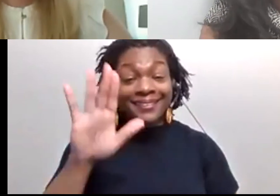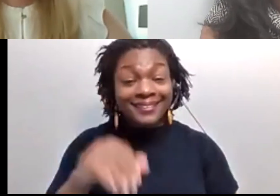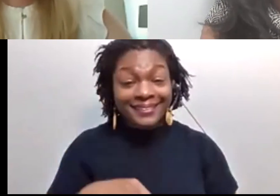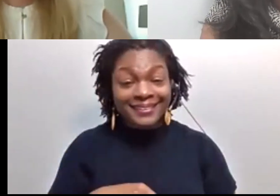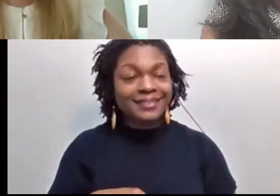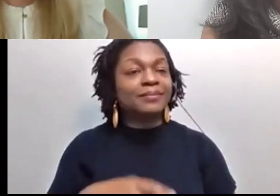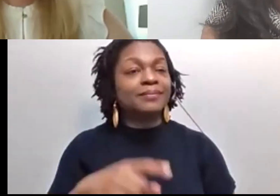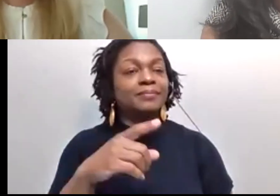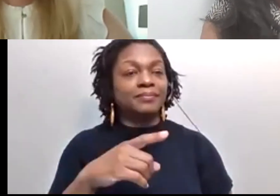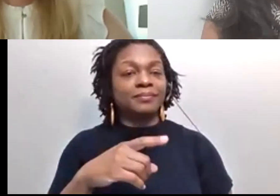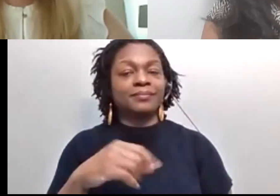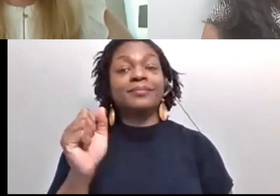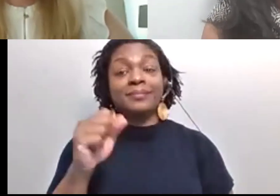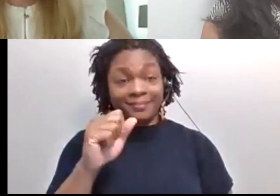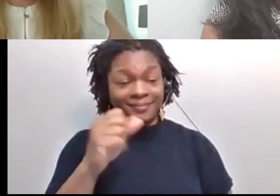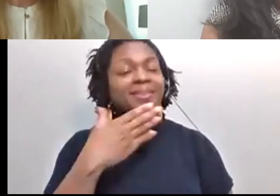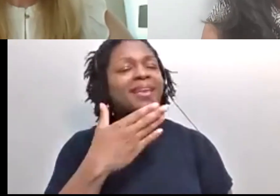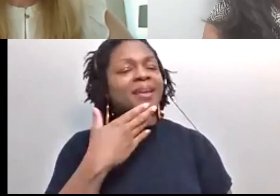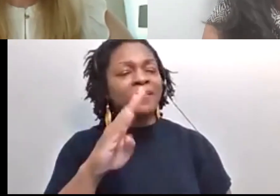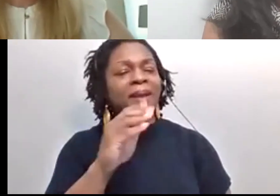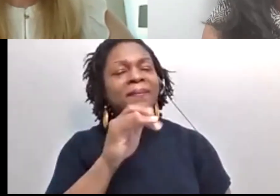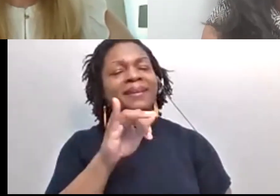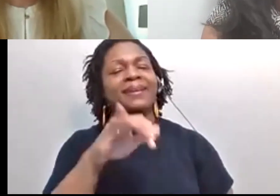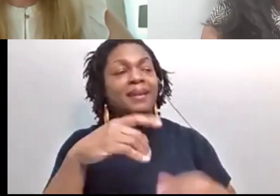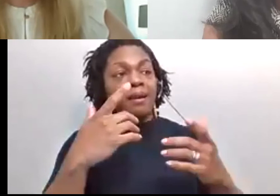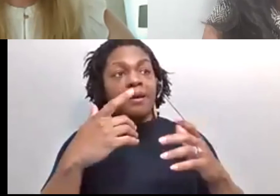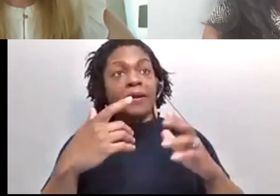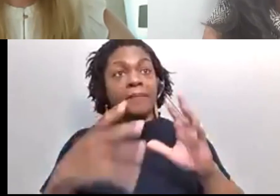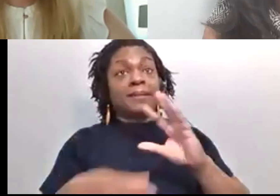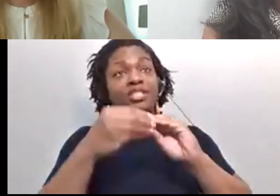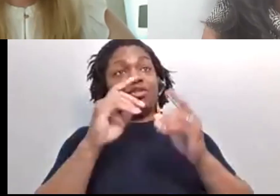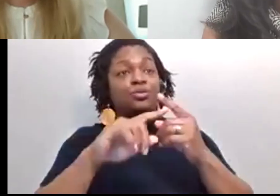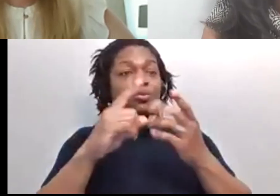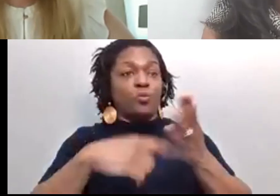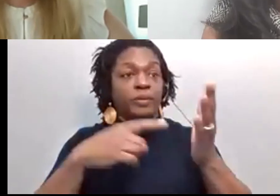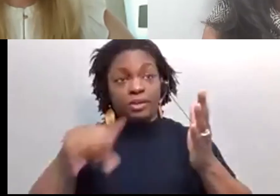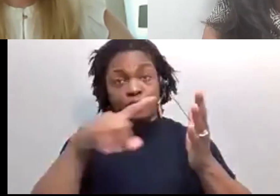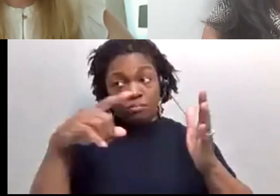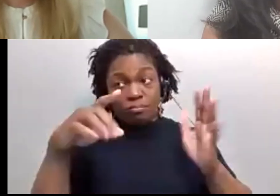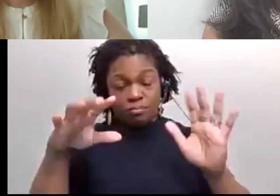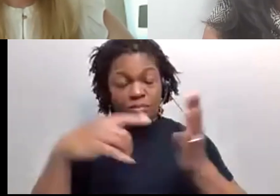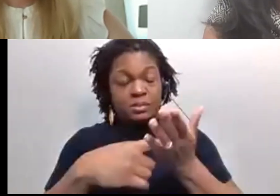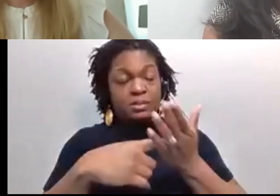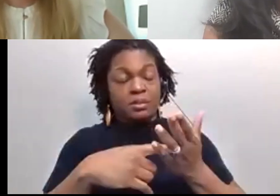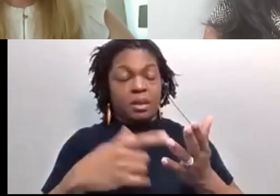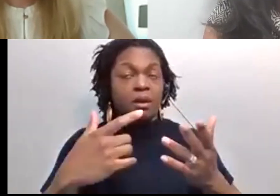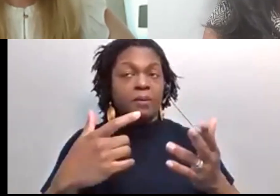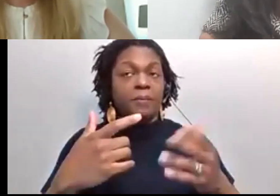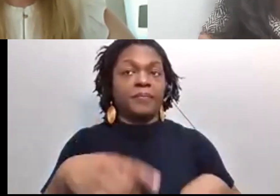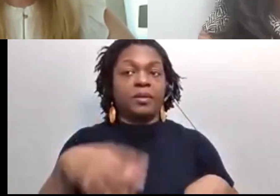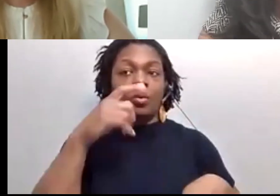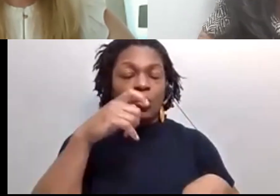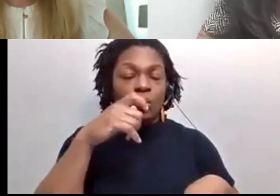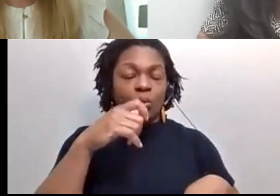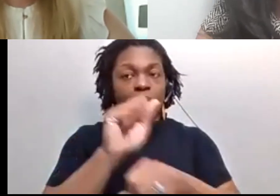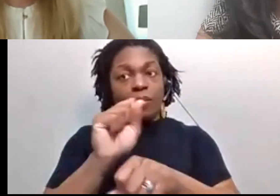Thank you, Bambi. In addition to what y'all were just discussing about who are employees